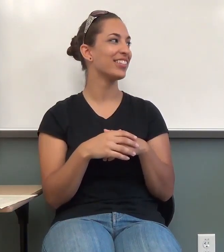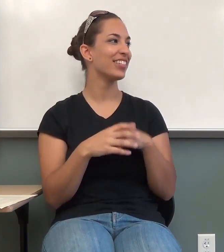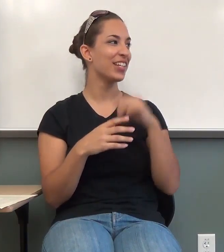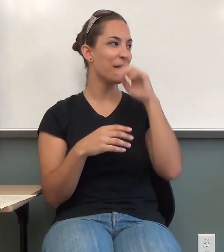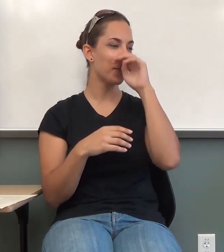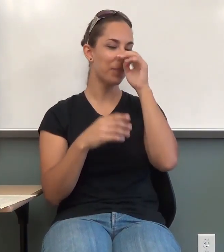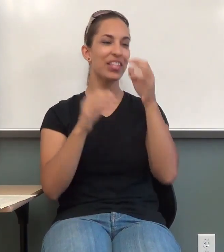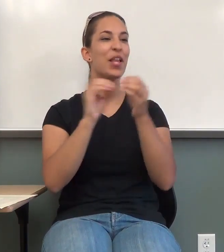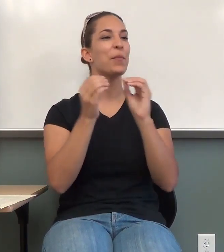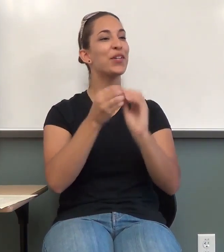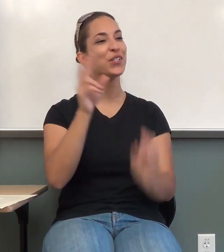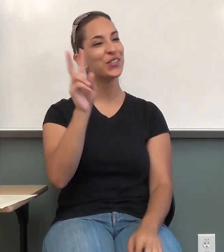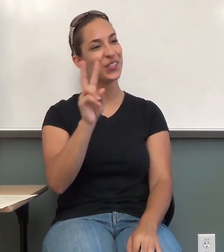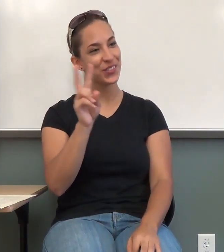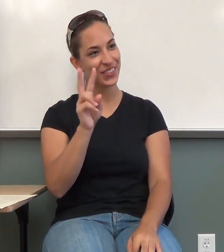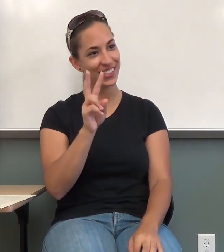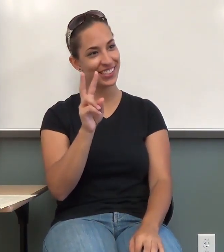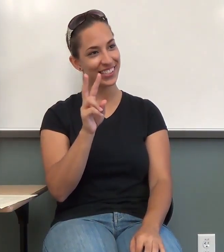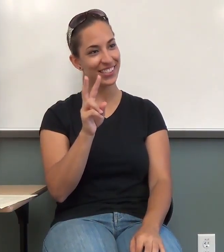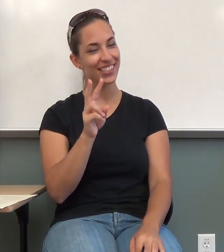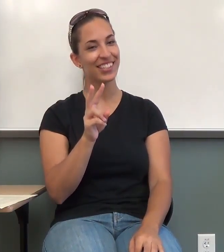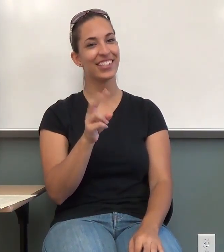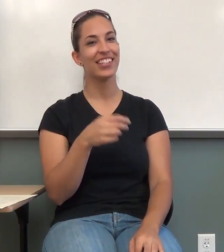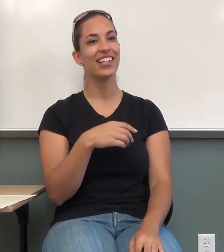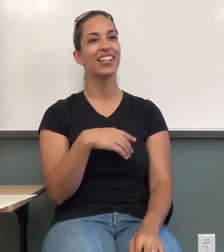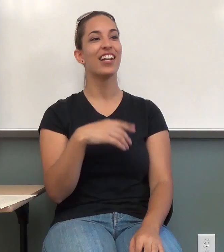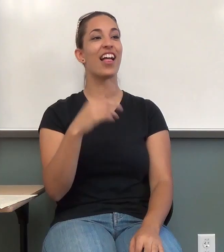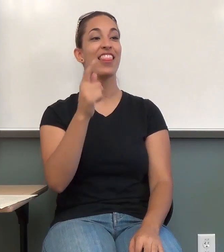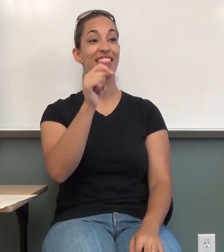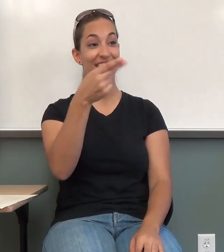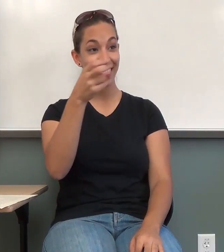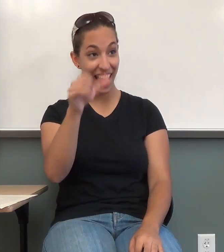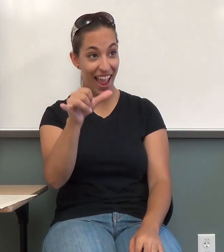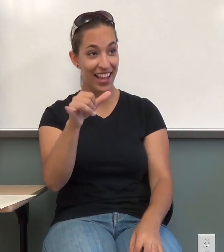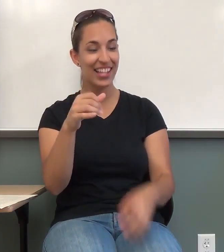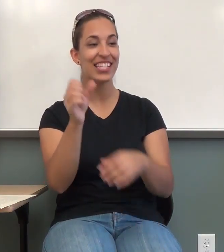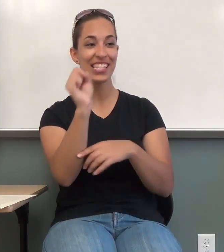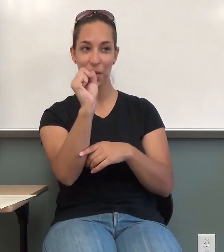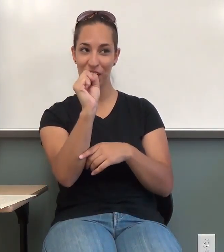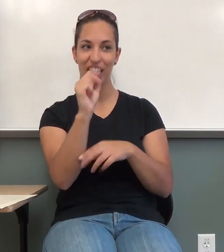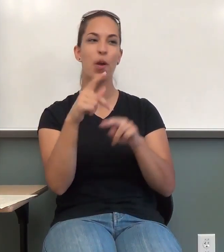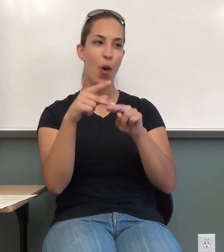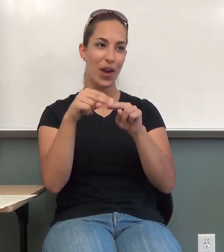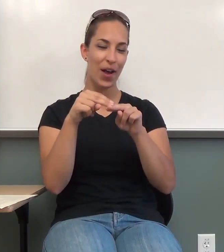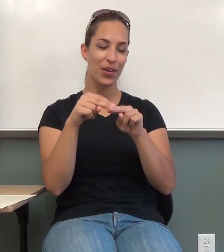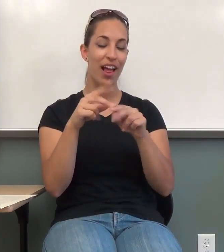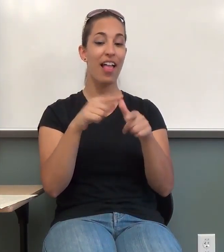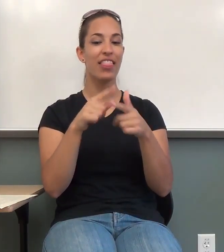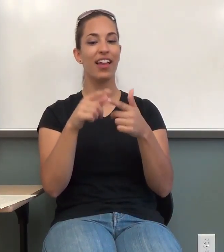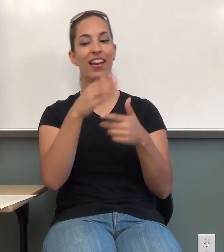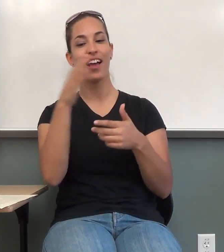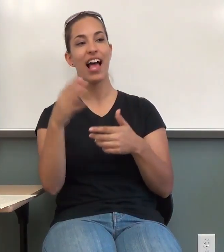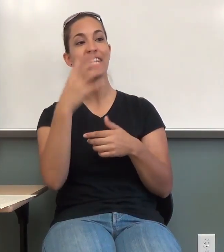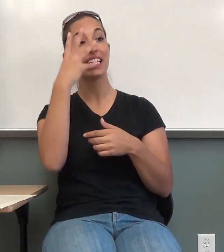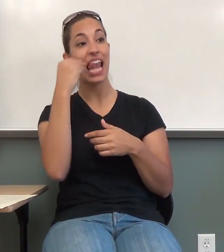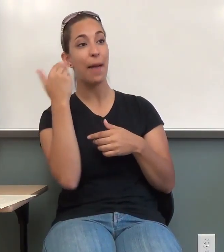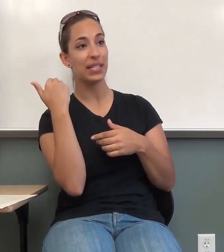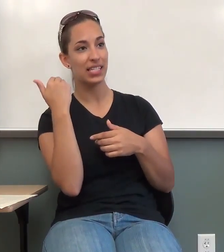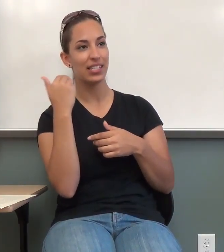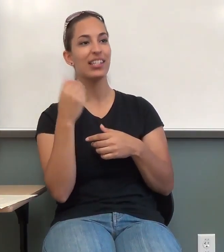Number two. They is the subject, and it's a pronoun, and slept is the verb. Good. Is there